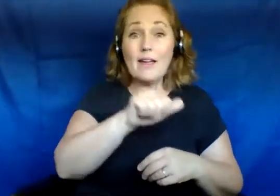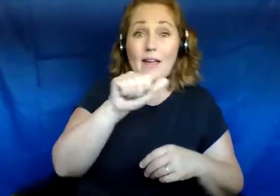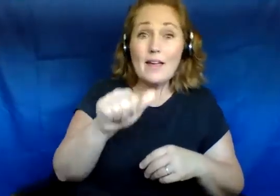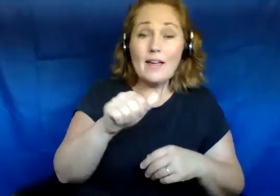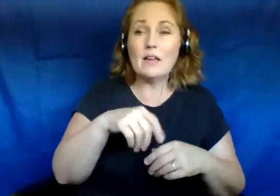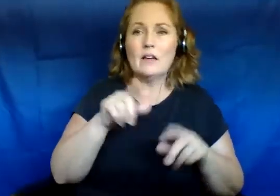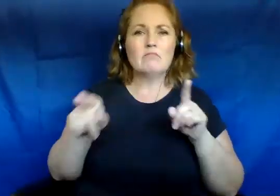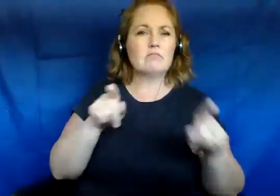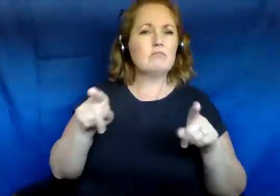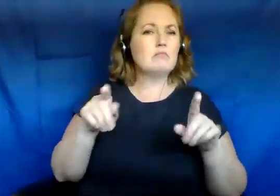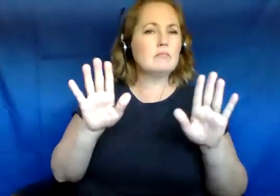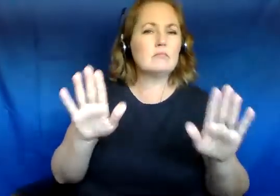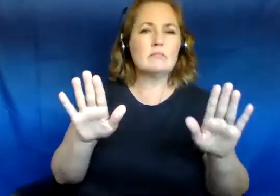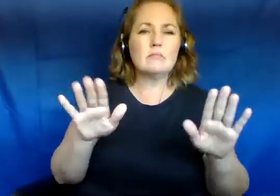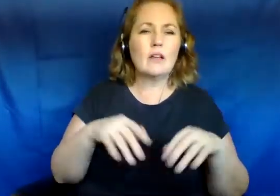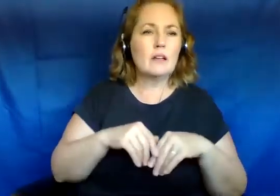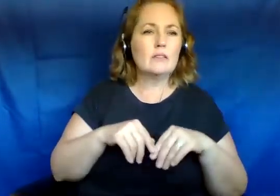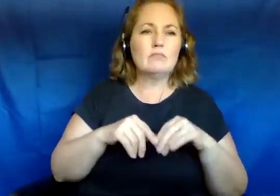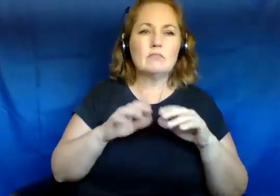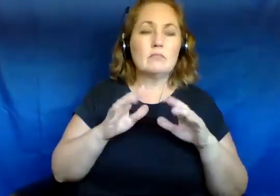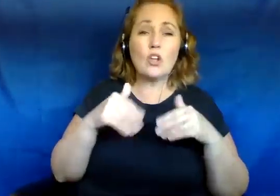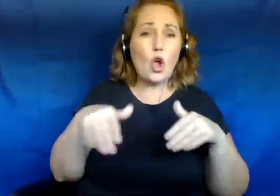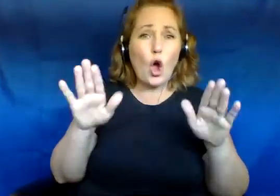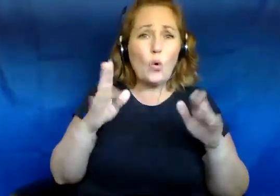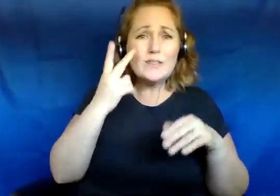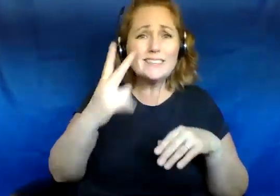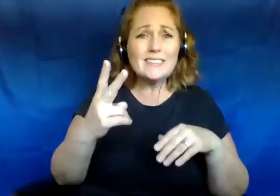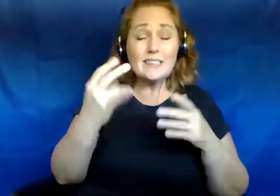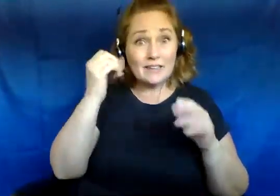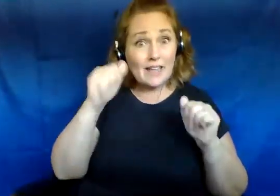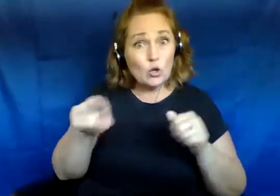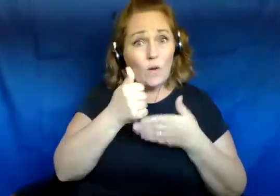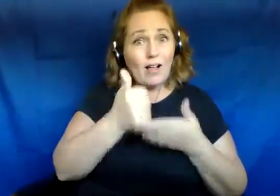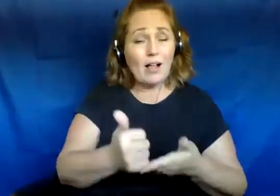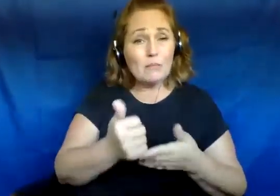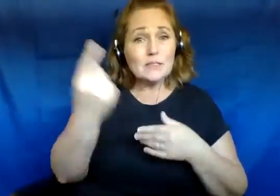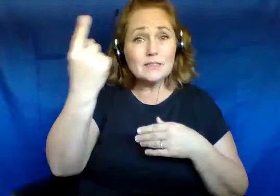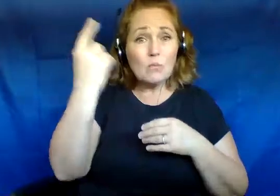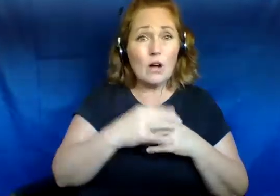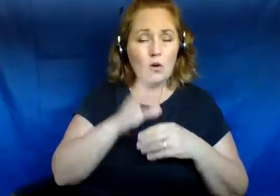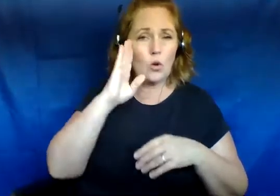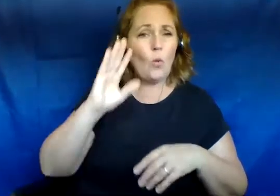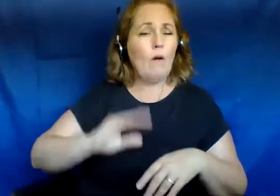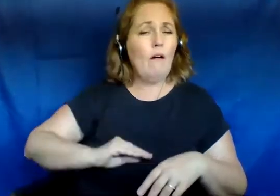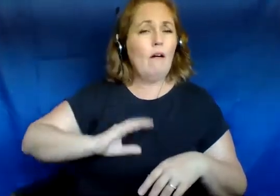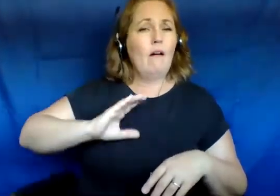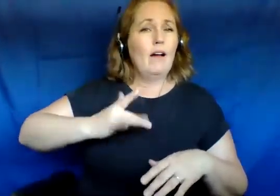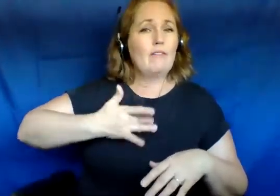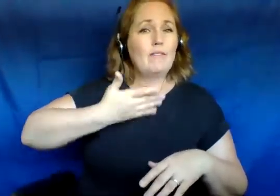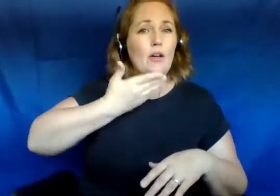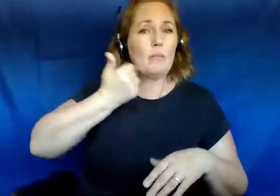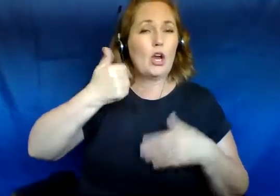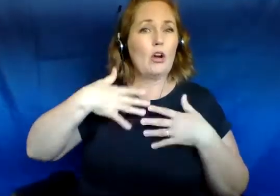AA are just in life. Just go see if you can help somebody, and it will be